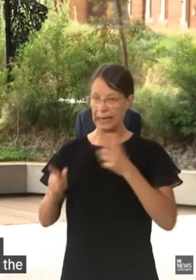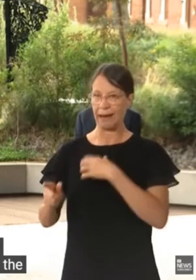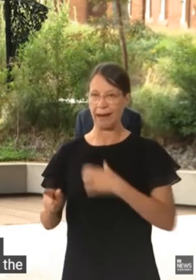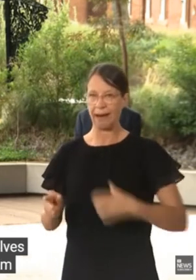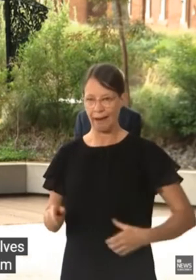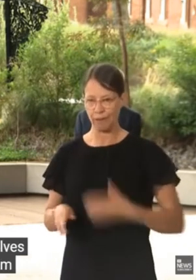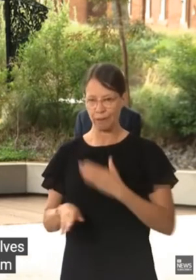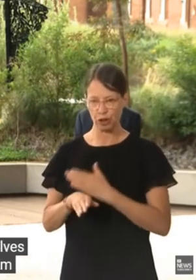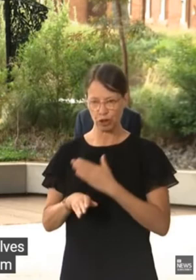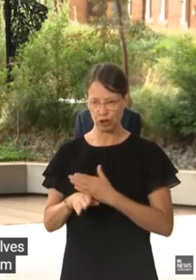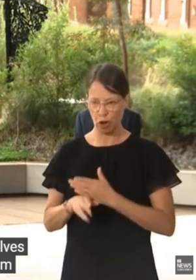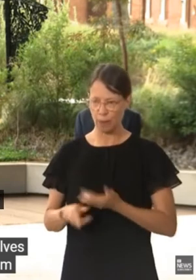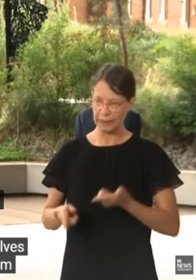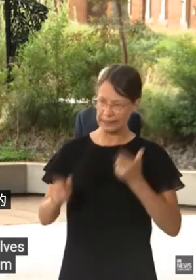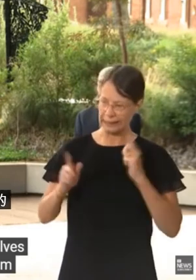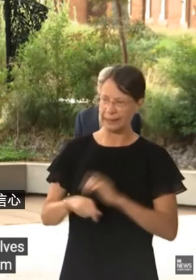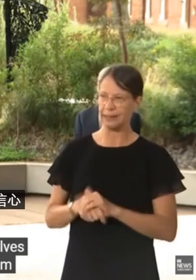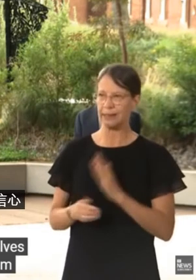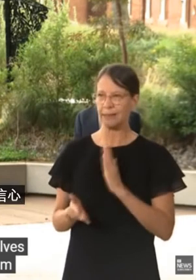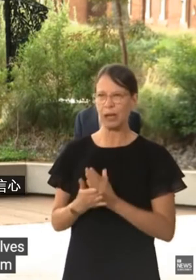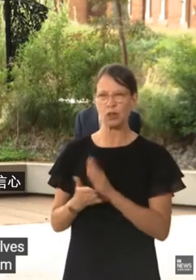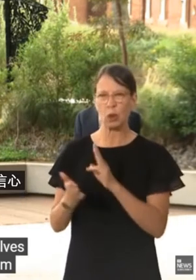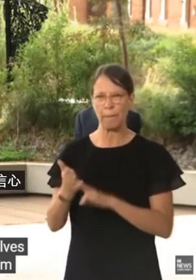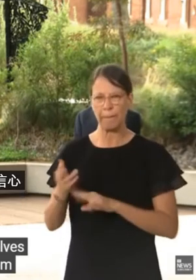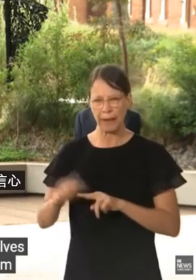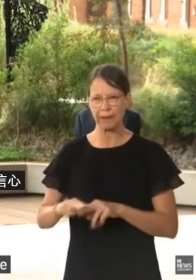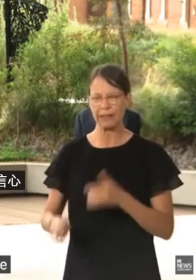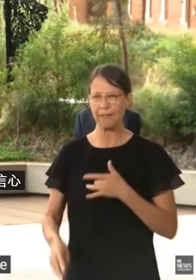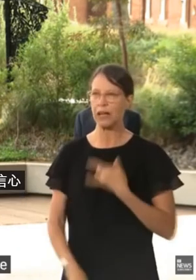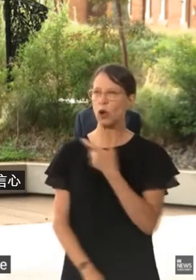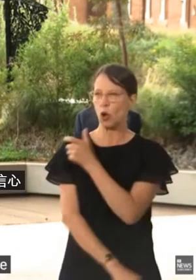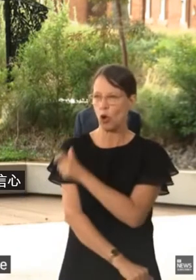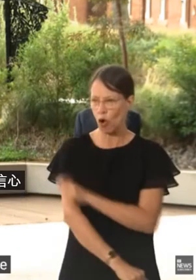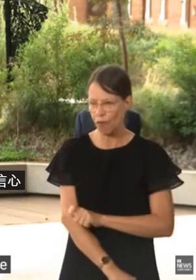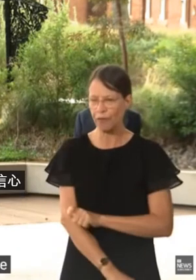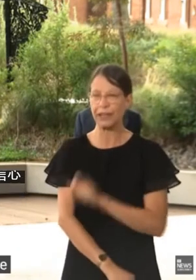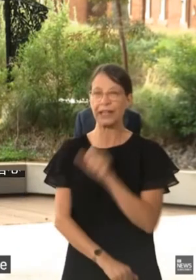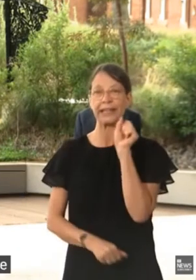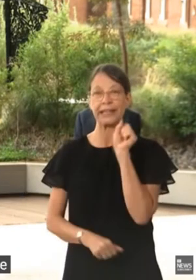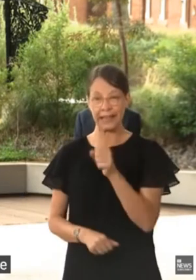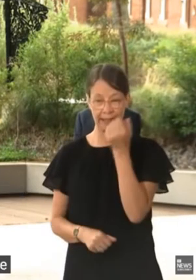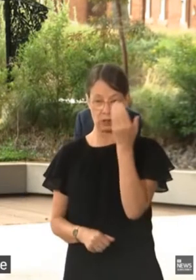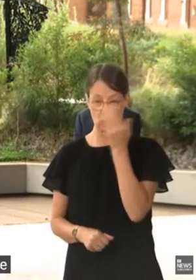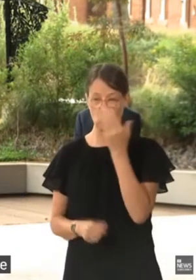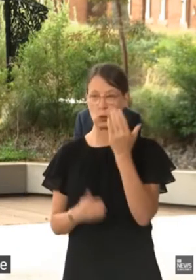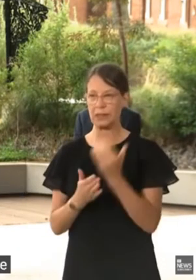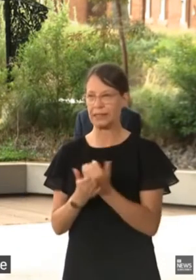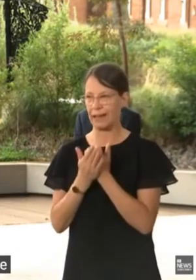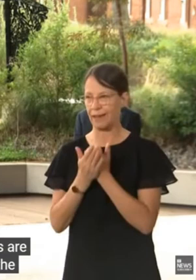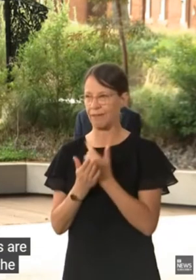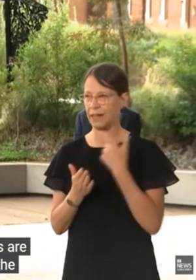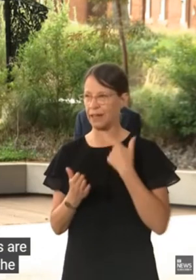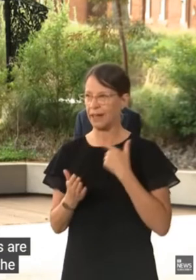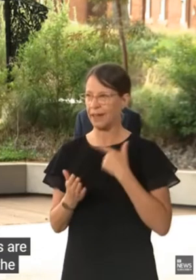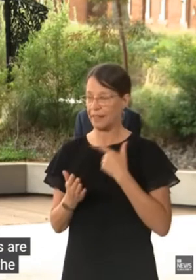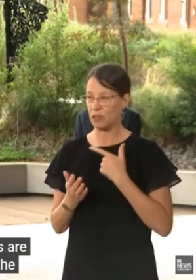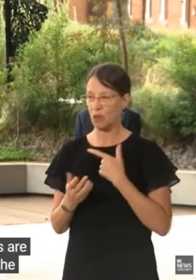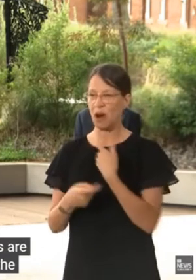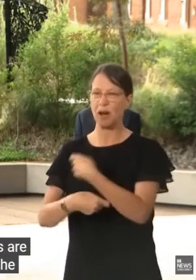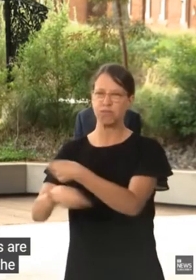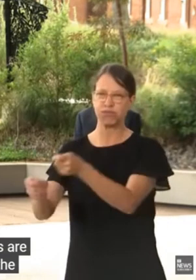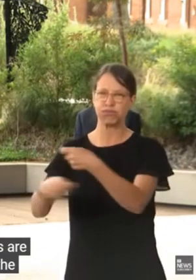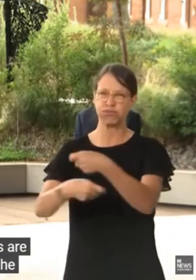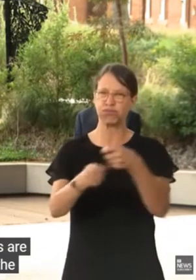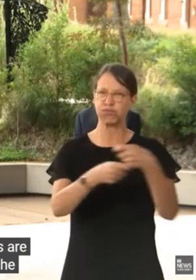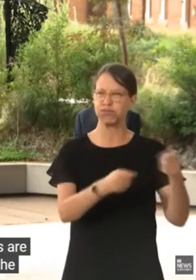instill confidence in parents, in the wider community, that schools are safe. That's why we've taken the approach that we have here